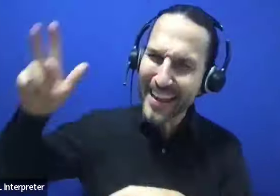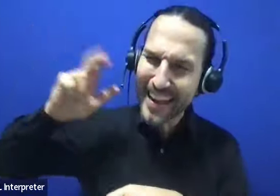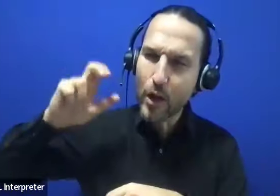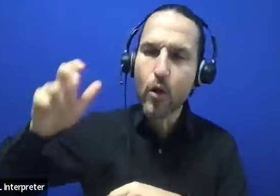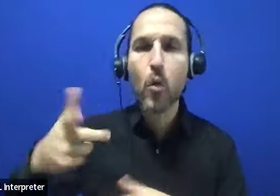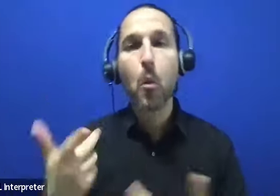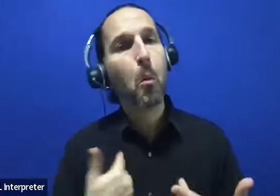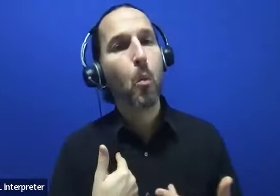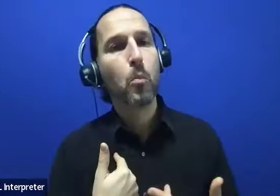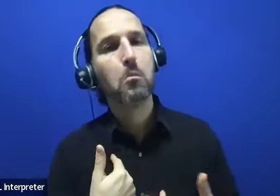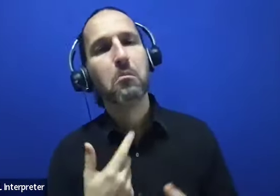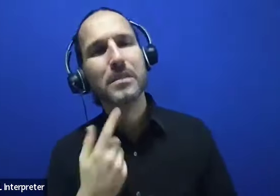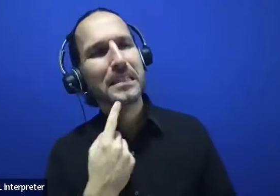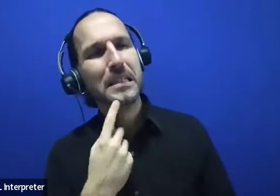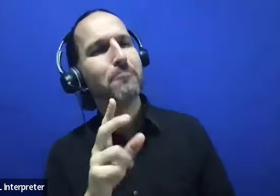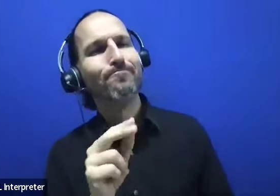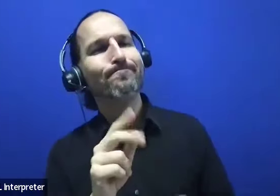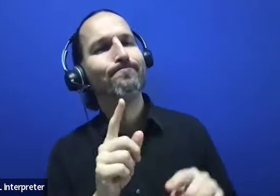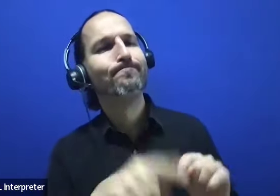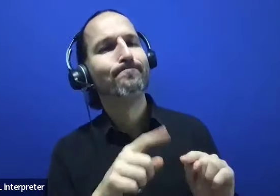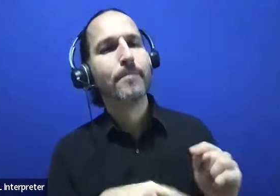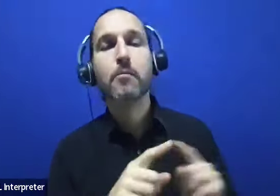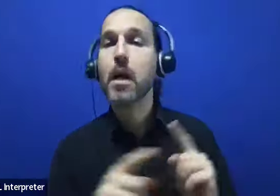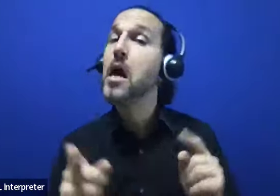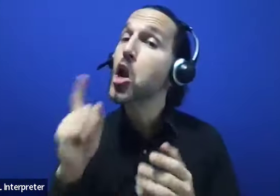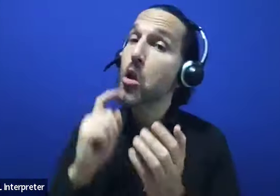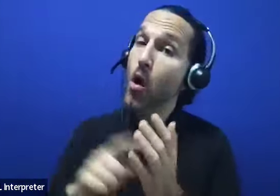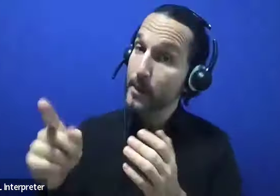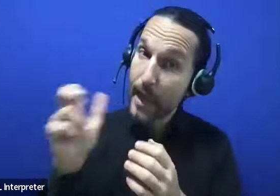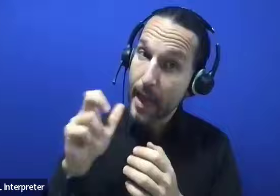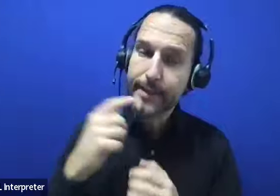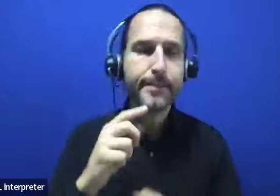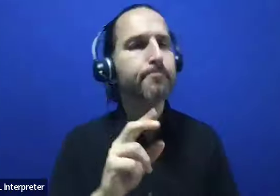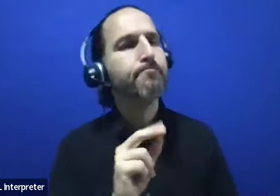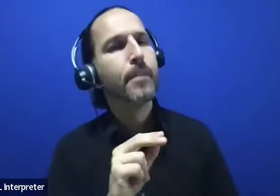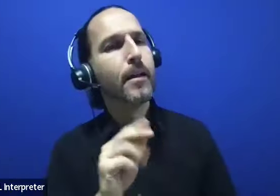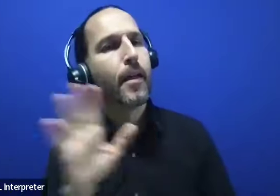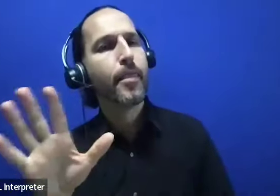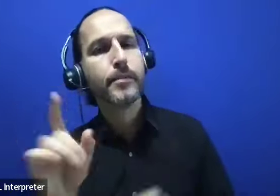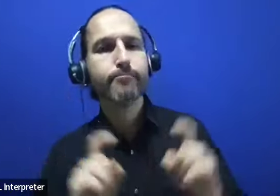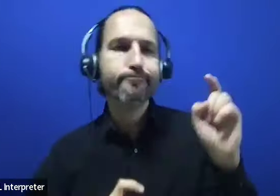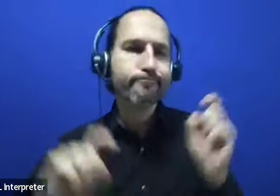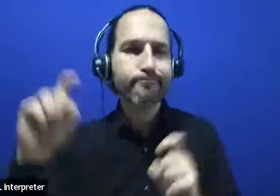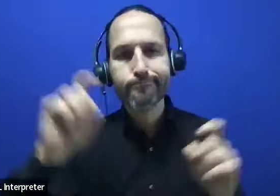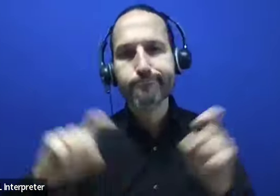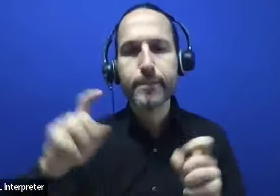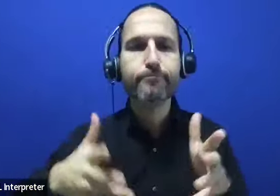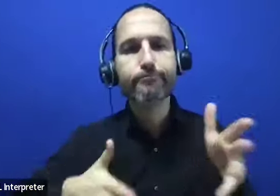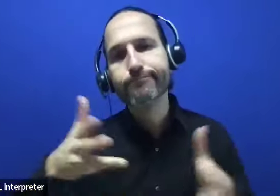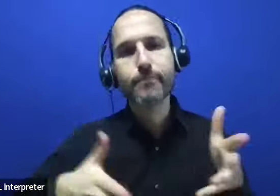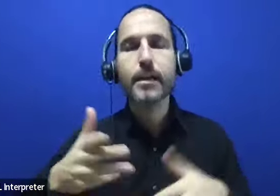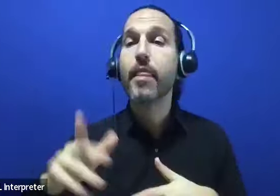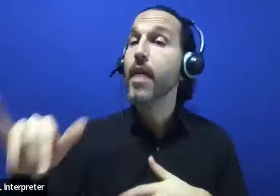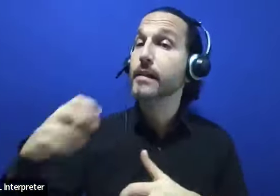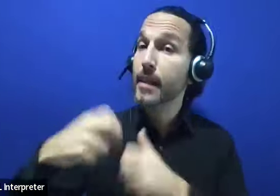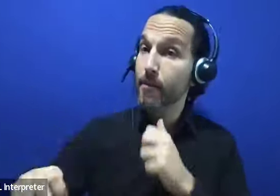were pretty sure he couldn't. They would see a soft sign of his hearing, and we would say, no, it's just Jacob's mannerisms. Very, very difficult.